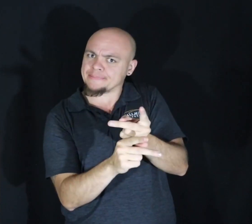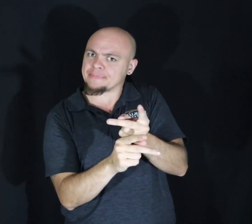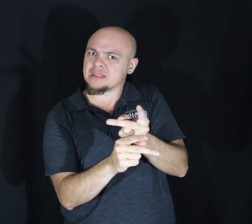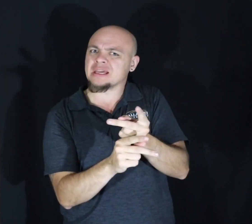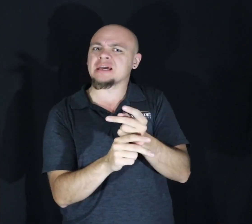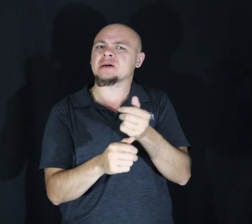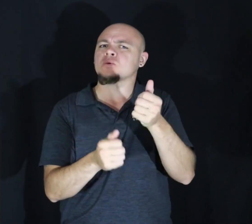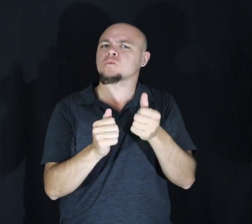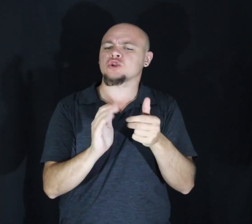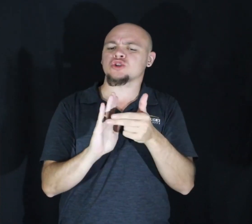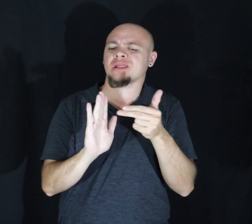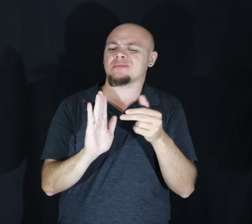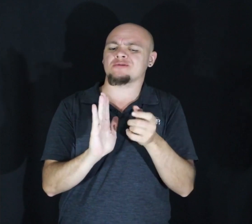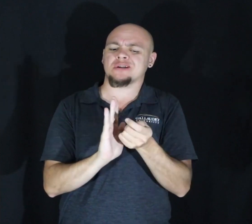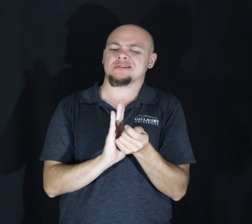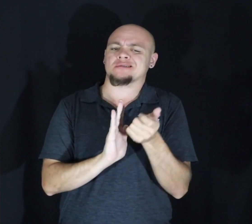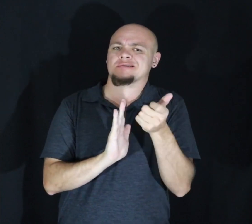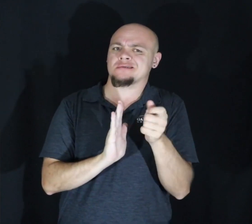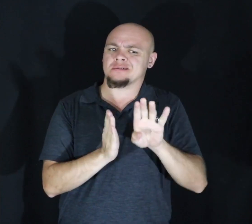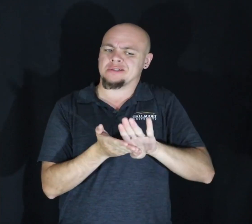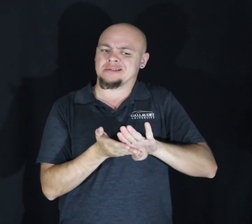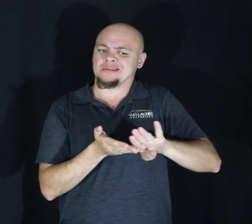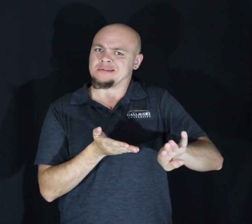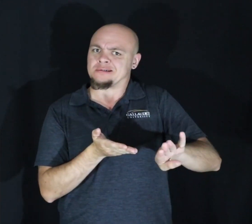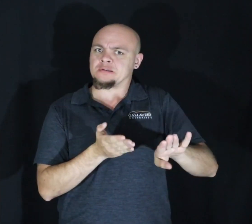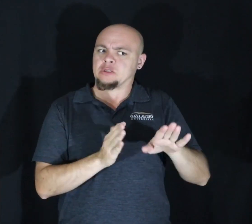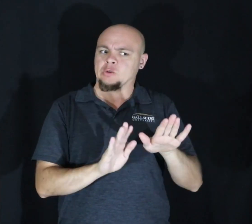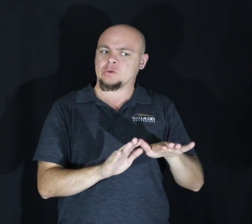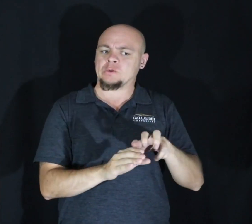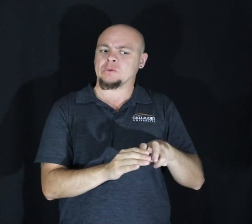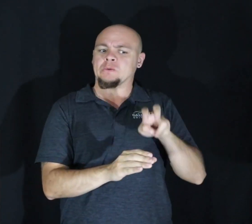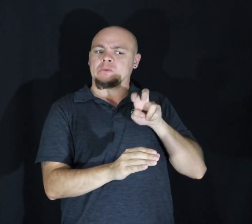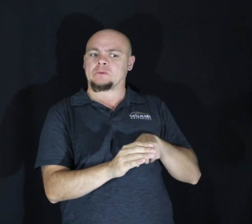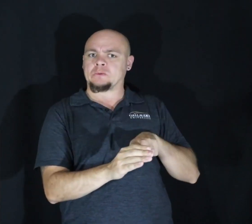down and kind of let go, or maybe step away from?